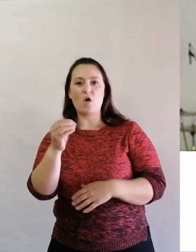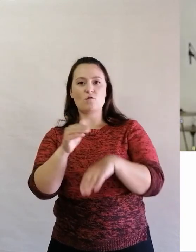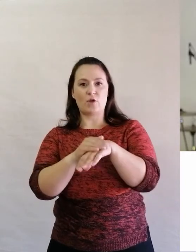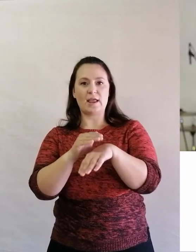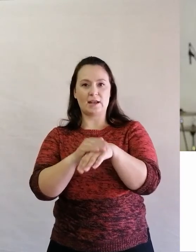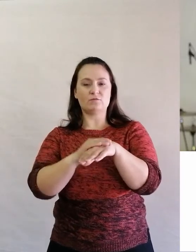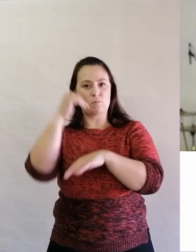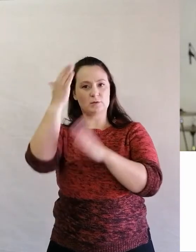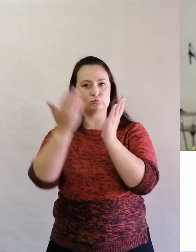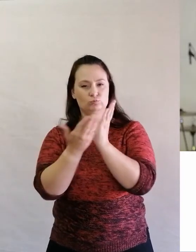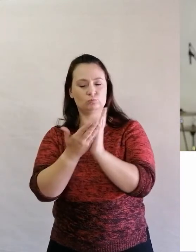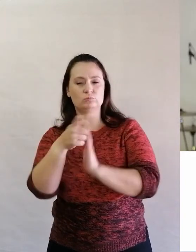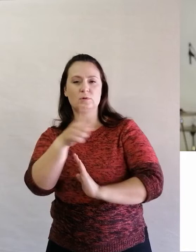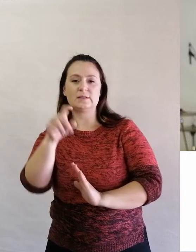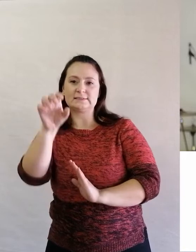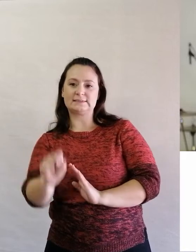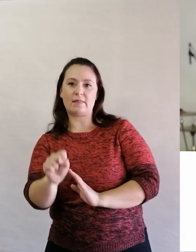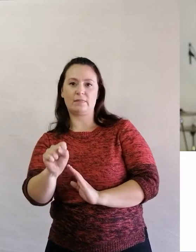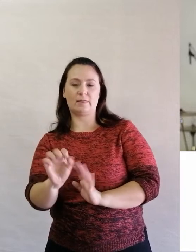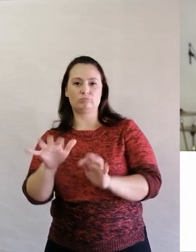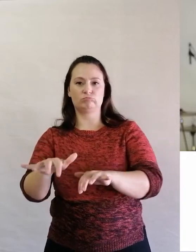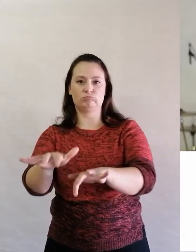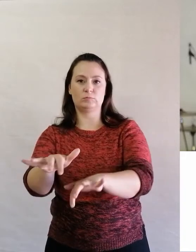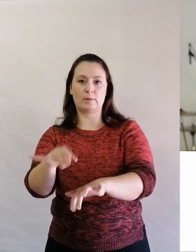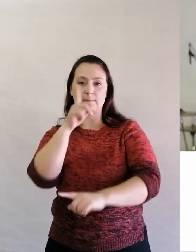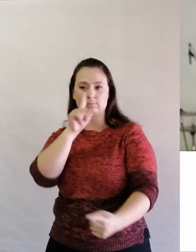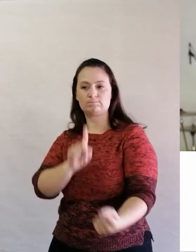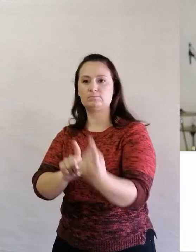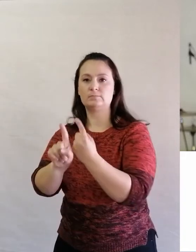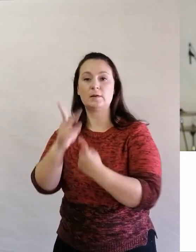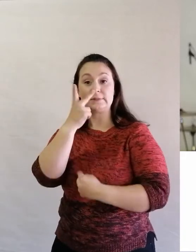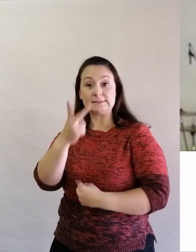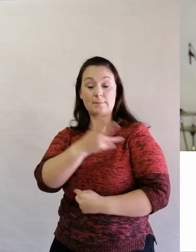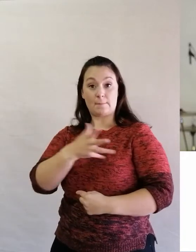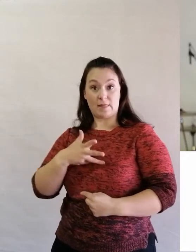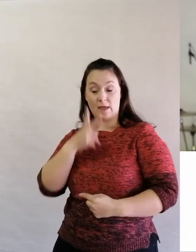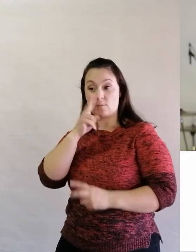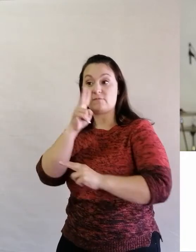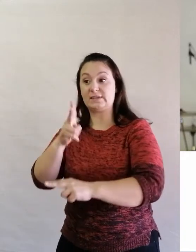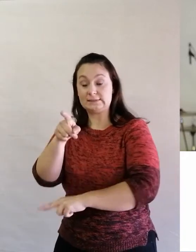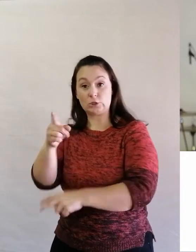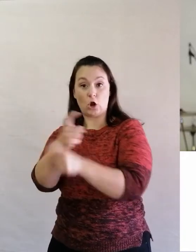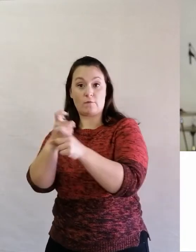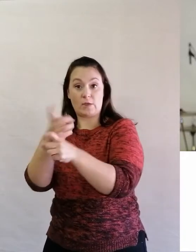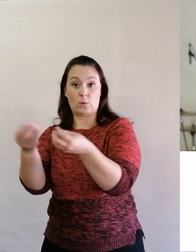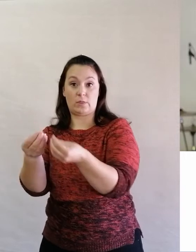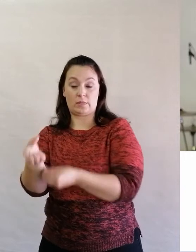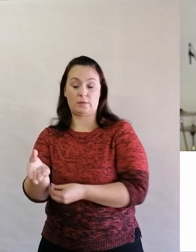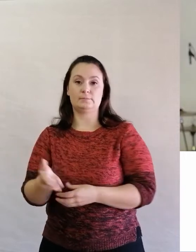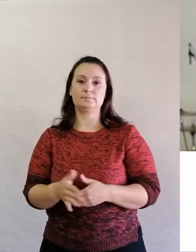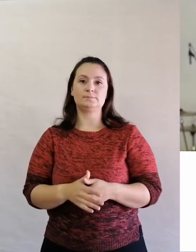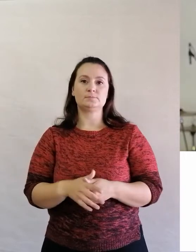And she sent me his phone number and I phoned him and I said, I'm coming to see my mom. Can I come and have a coffee with you? And when I got